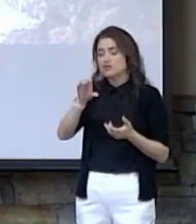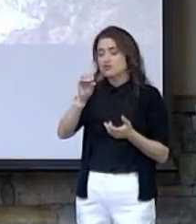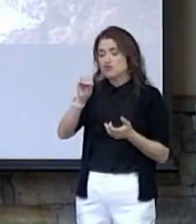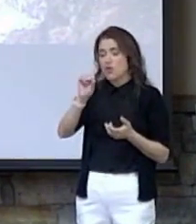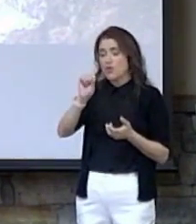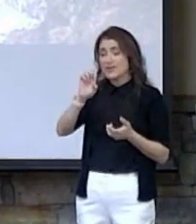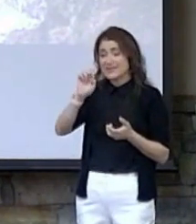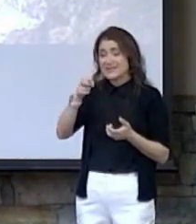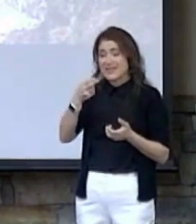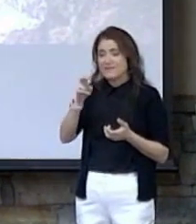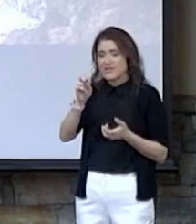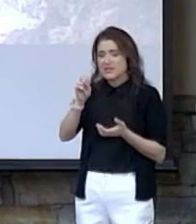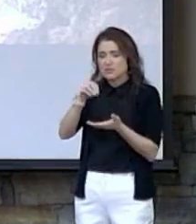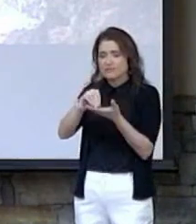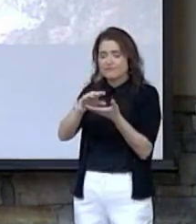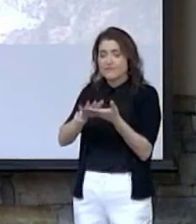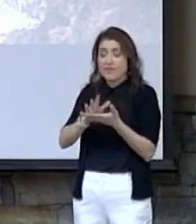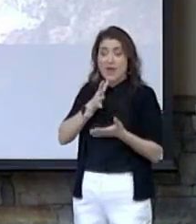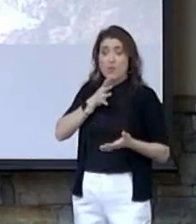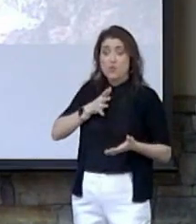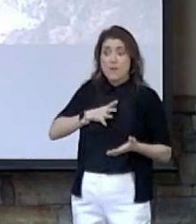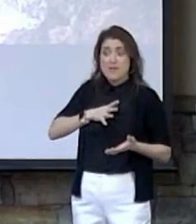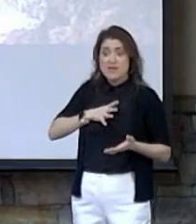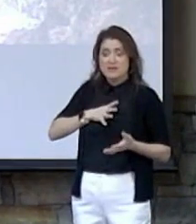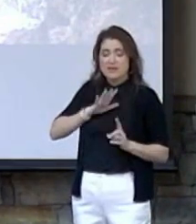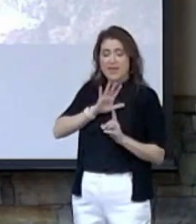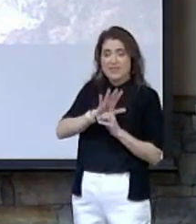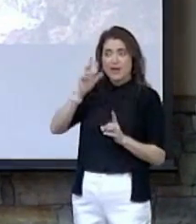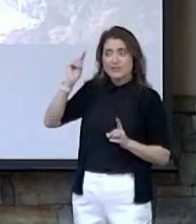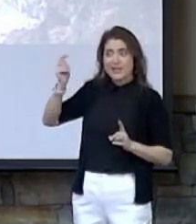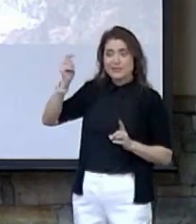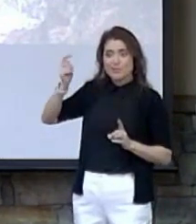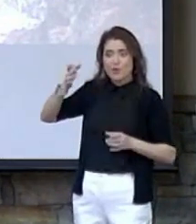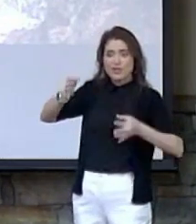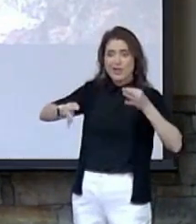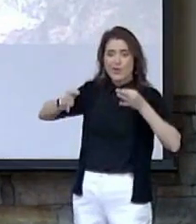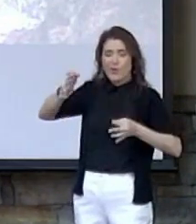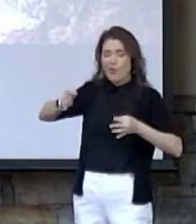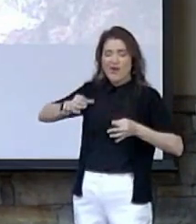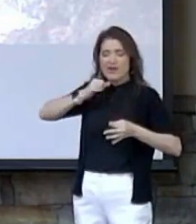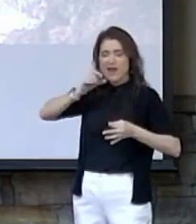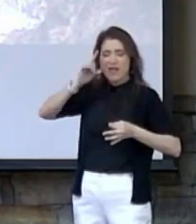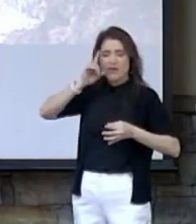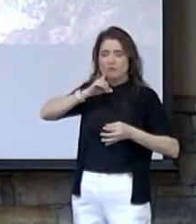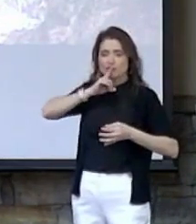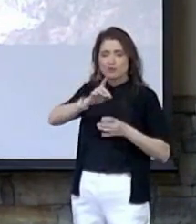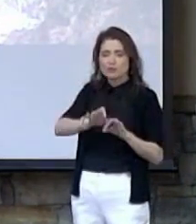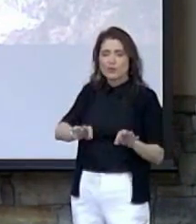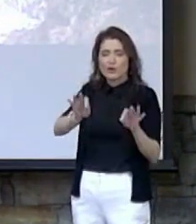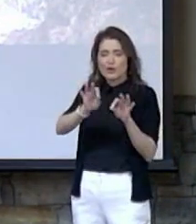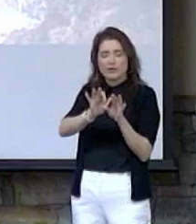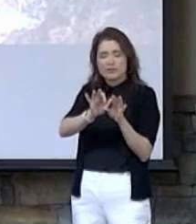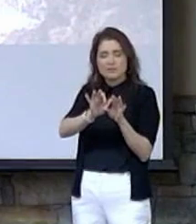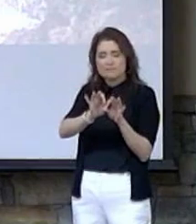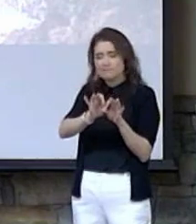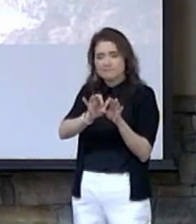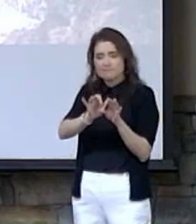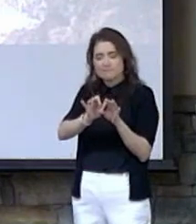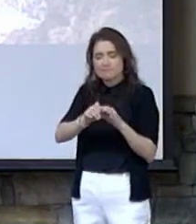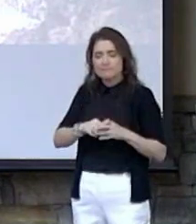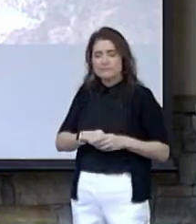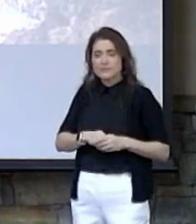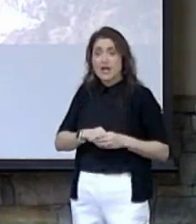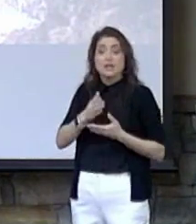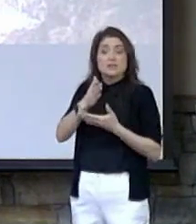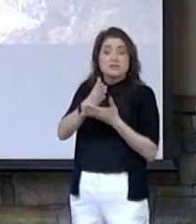this sentiment, that women, their testimony in court was not deemed worthy in any capacity whatsoever.